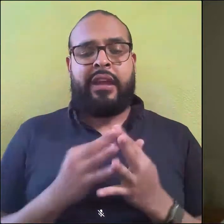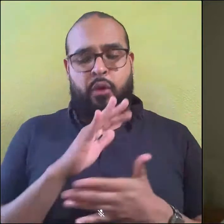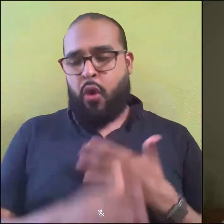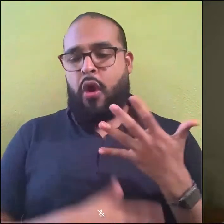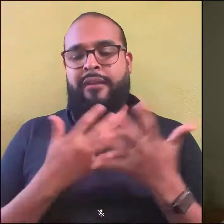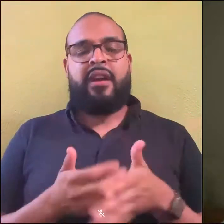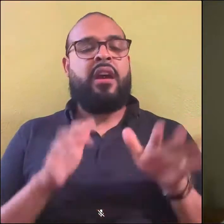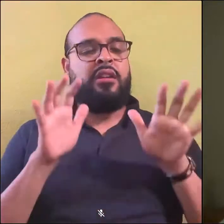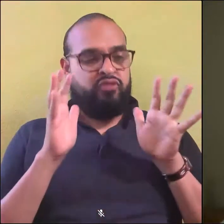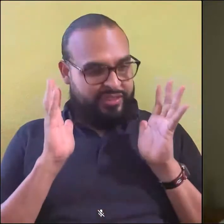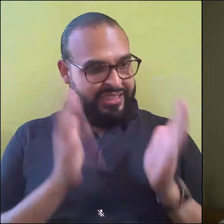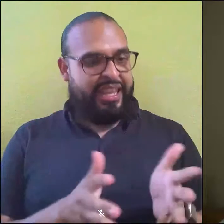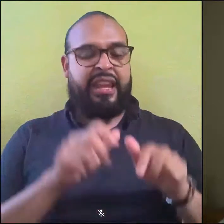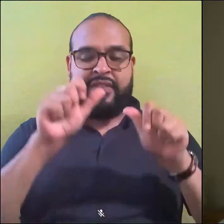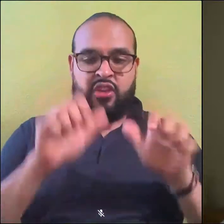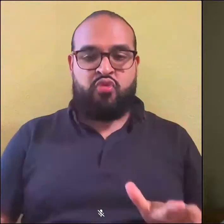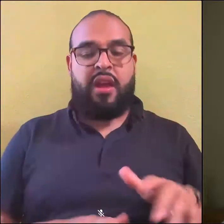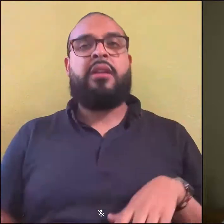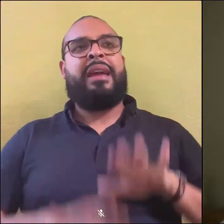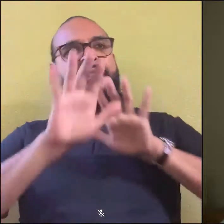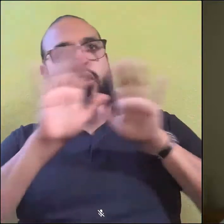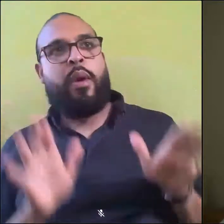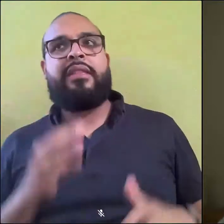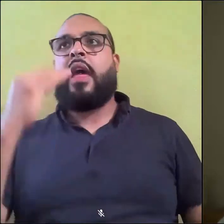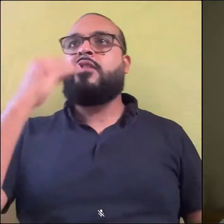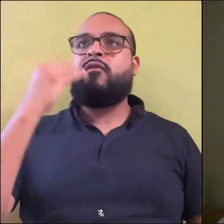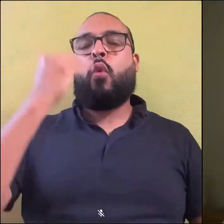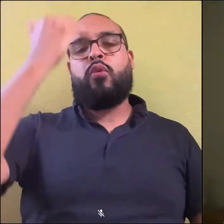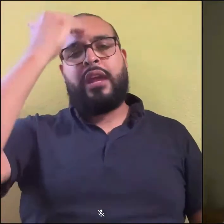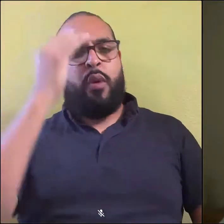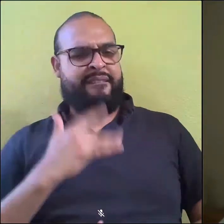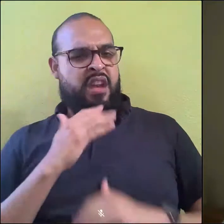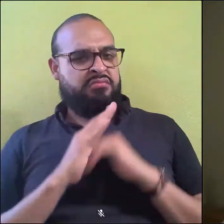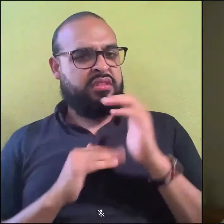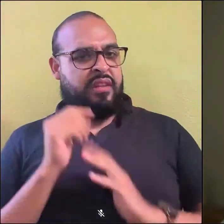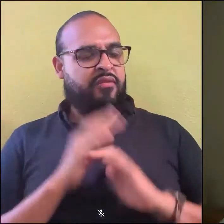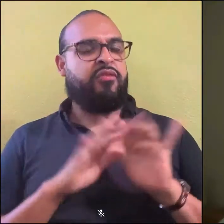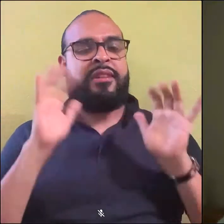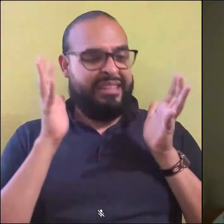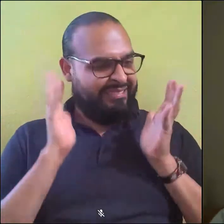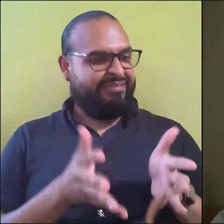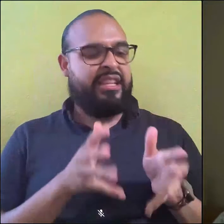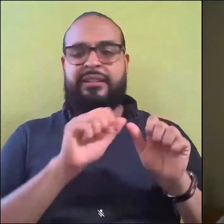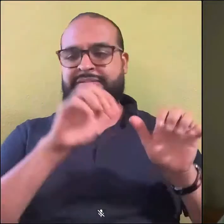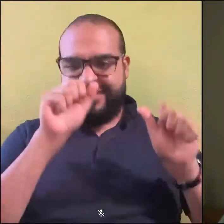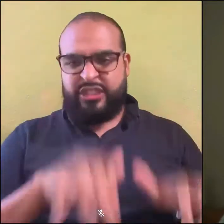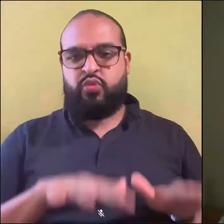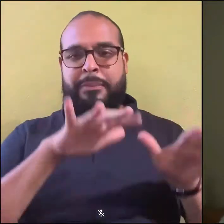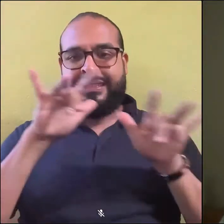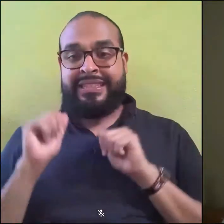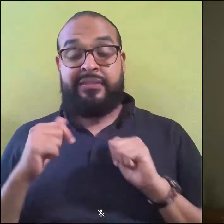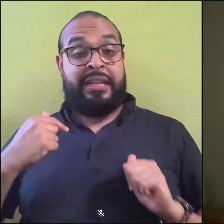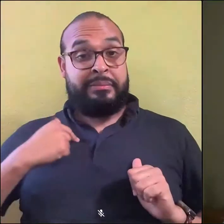that they know, the food that they know, the climate that they know, and so on, and take 5-month-old me, my 4-year-old sister, and move all the way across the world, about